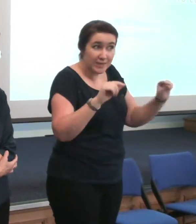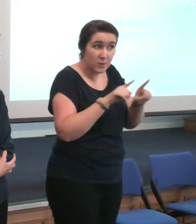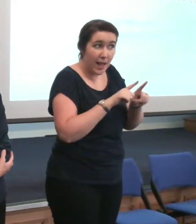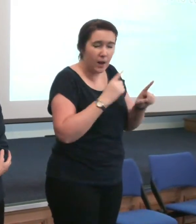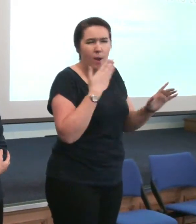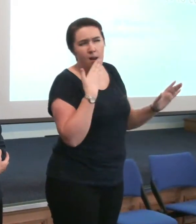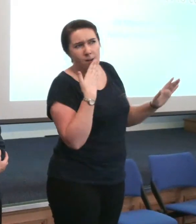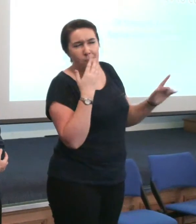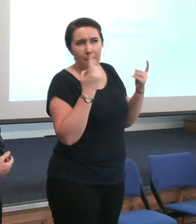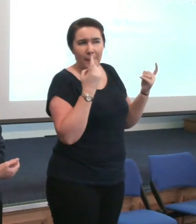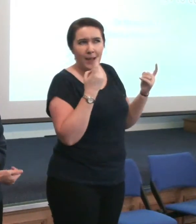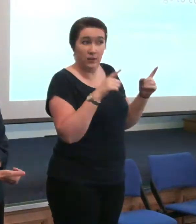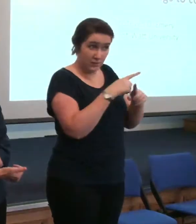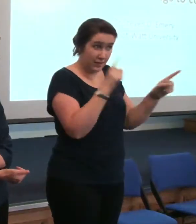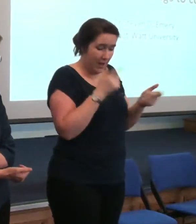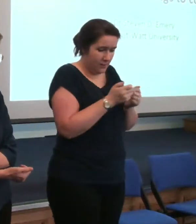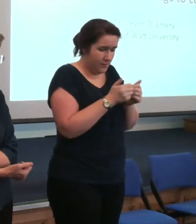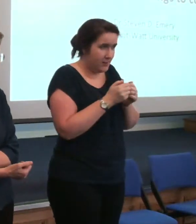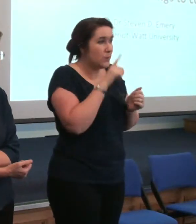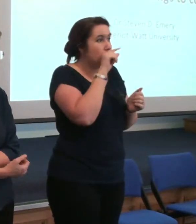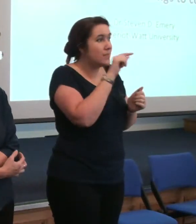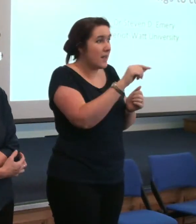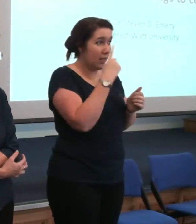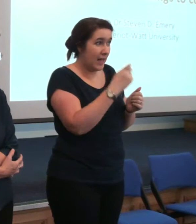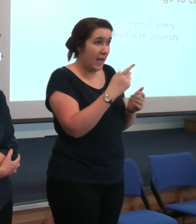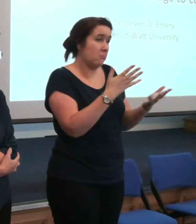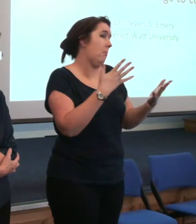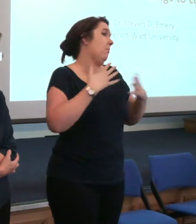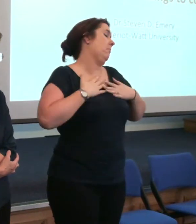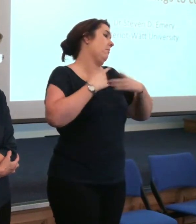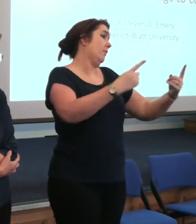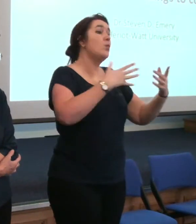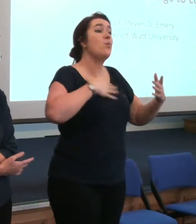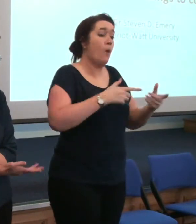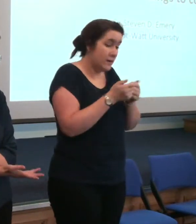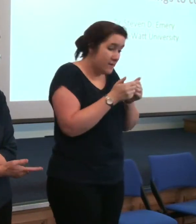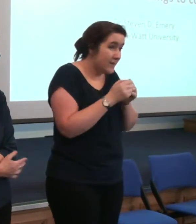Oh. I don't know whether you can tweet. If you want to tweet, feel free, because then